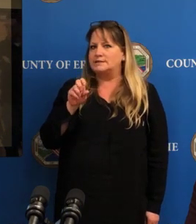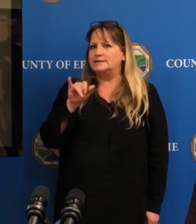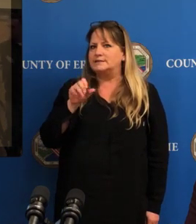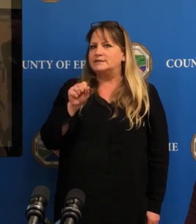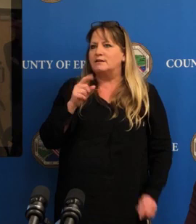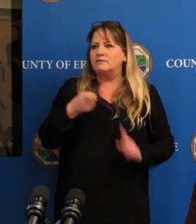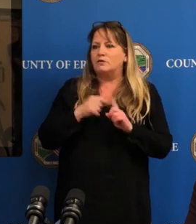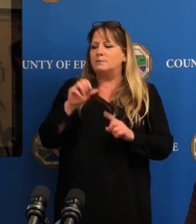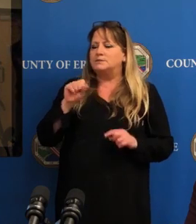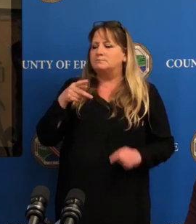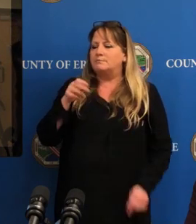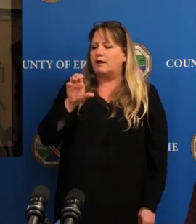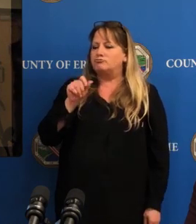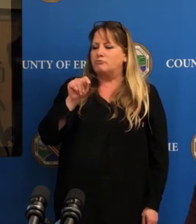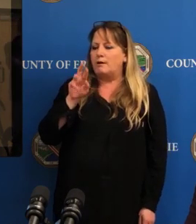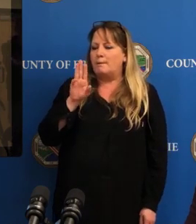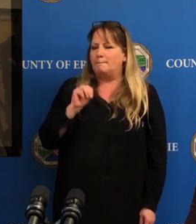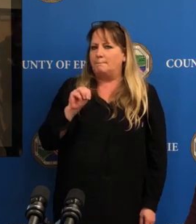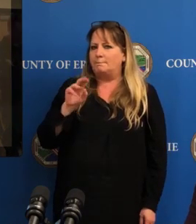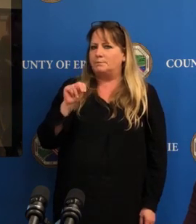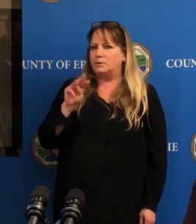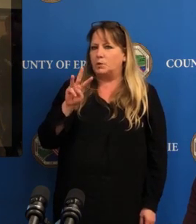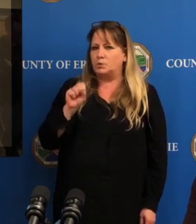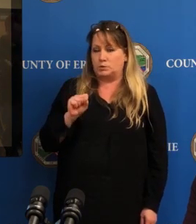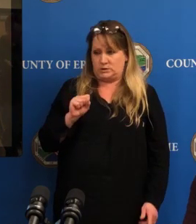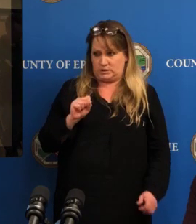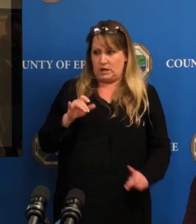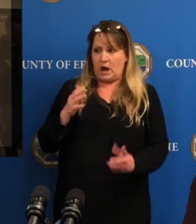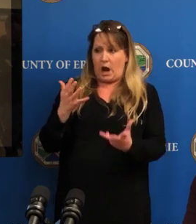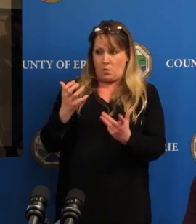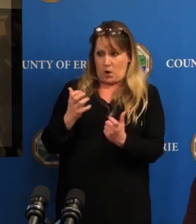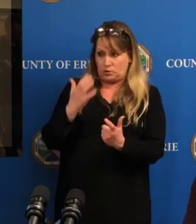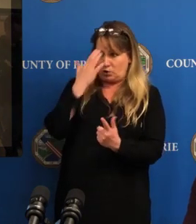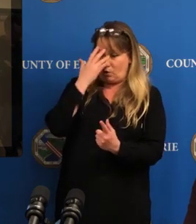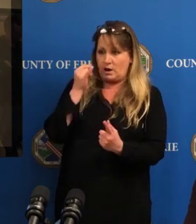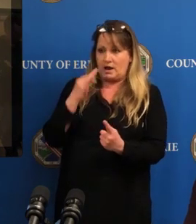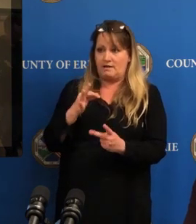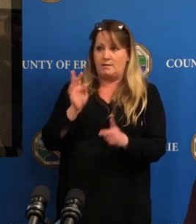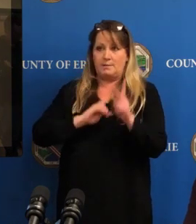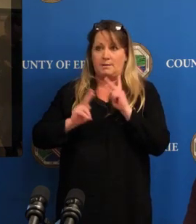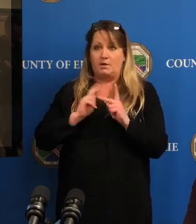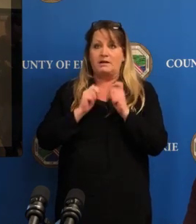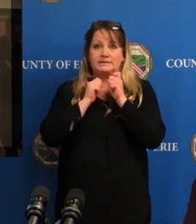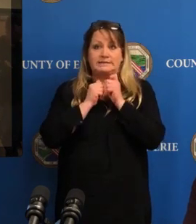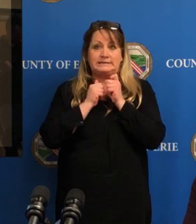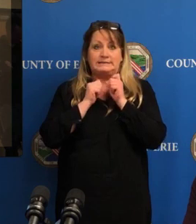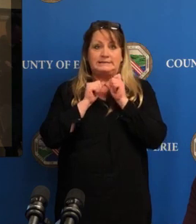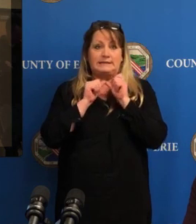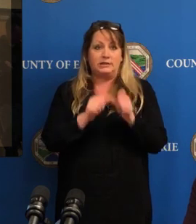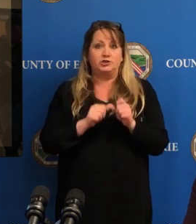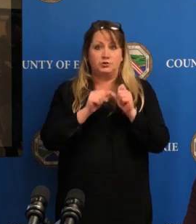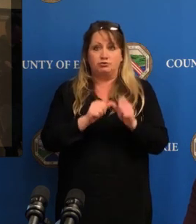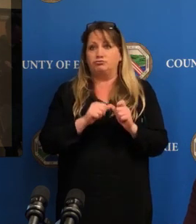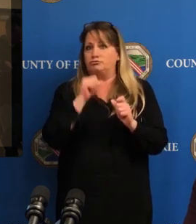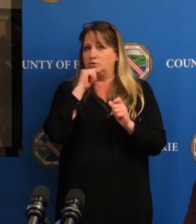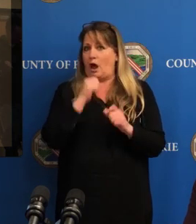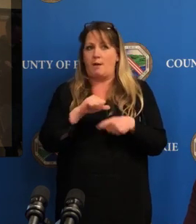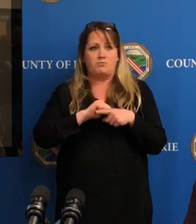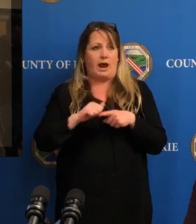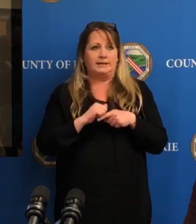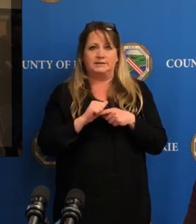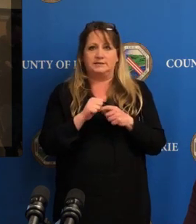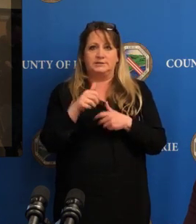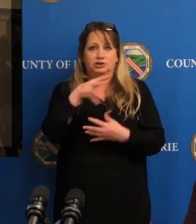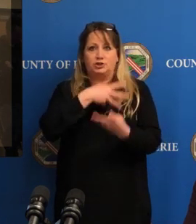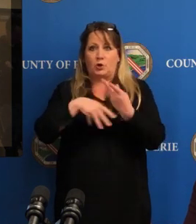Hi, I just wanted to know if people continue to not practice social distancing at parks in the county, would you